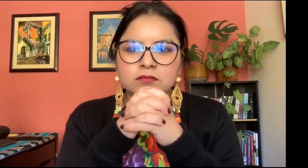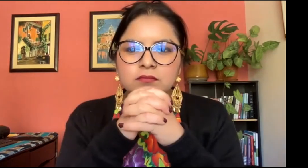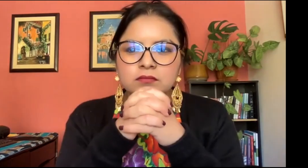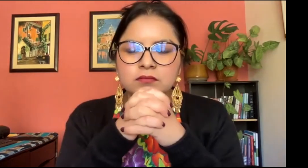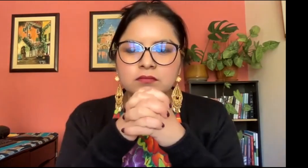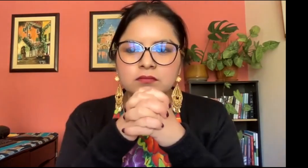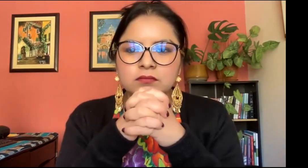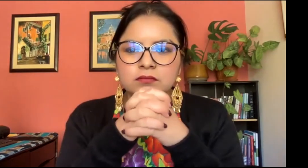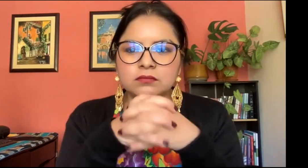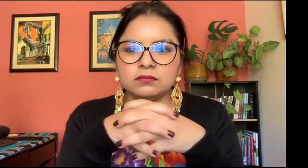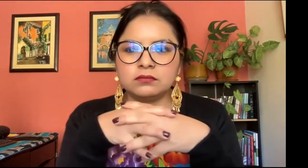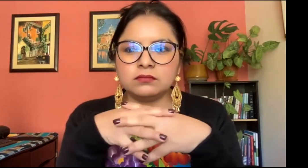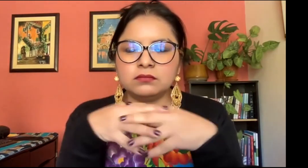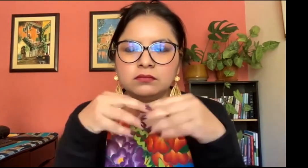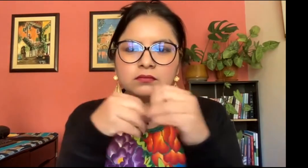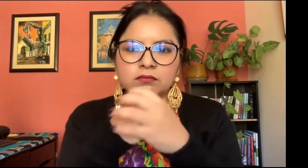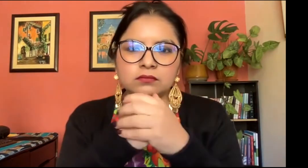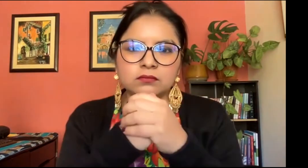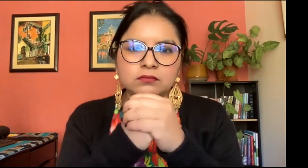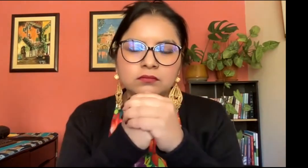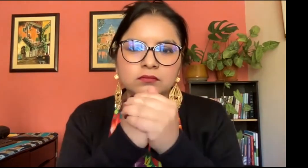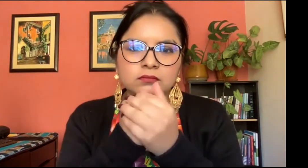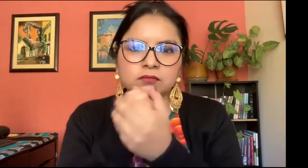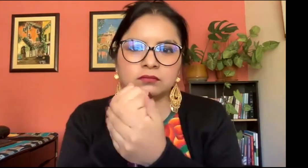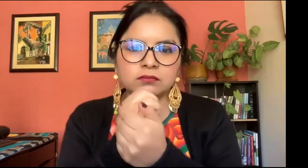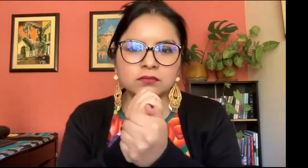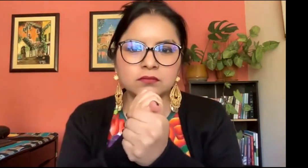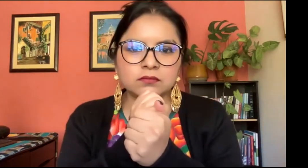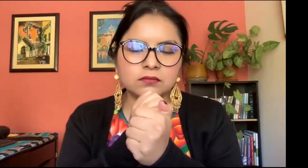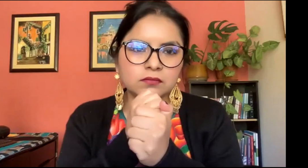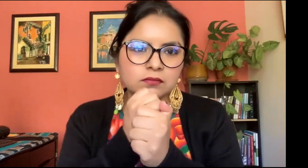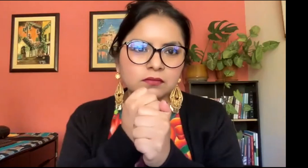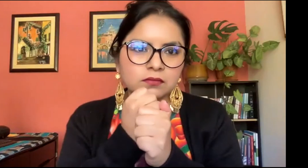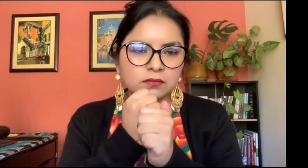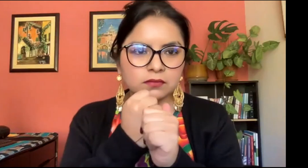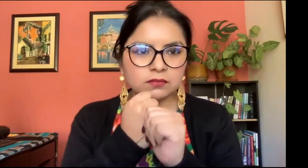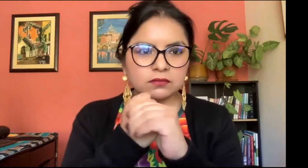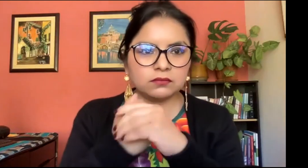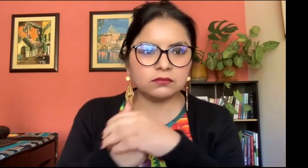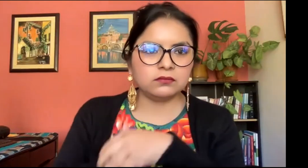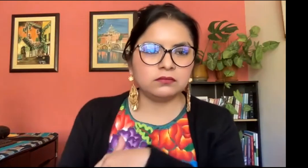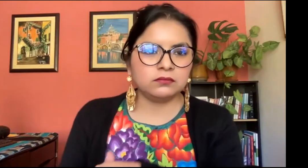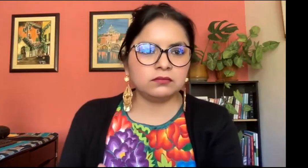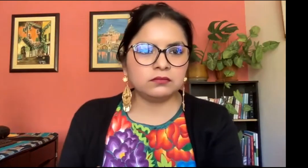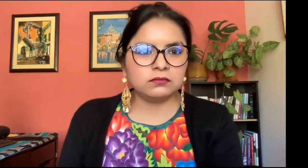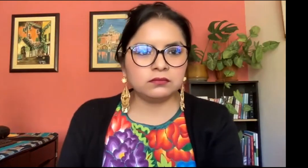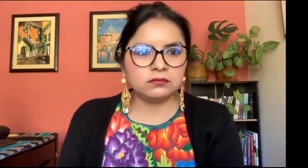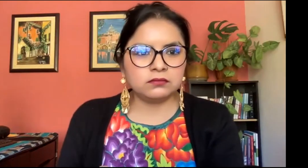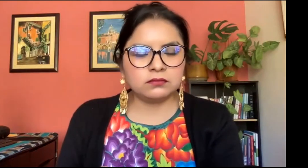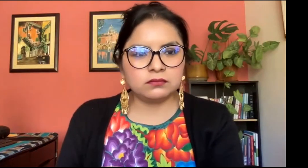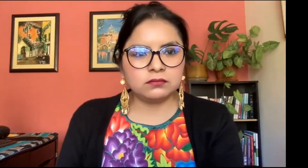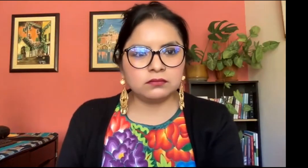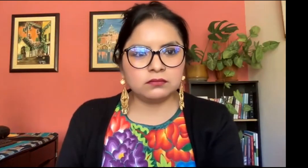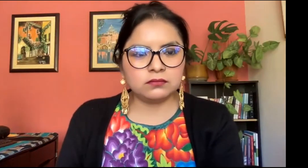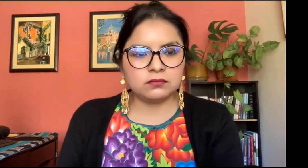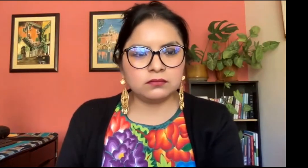time just to tell you that you have a partner here in us as in FAO and the indigenous peoples in